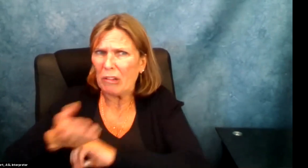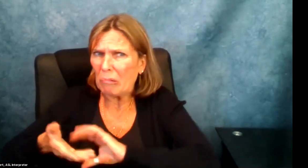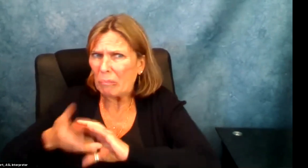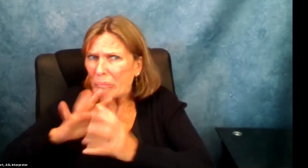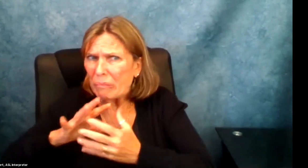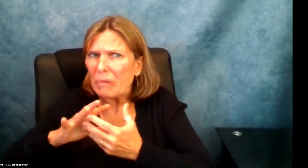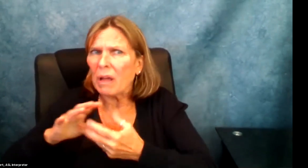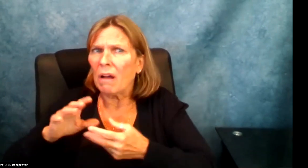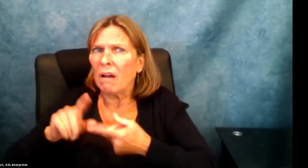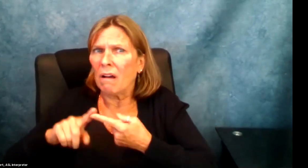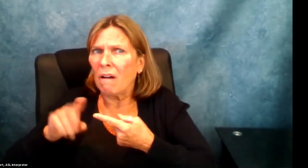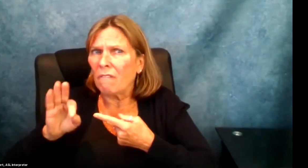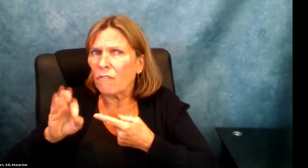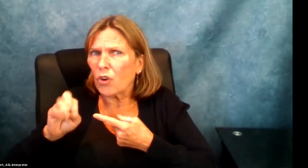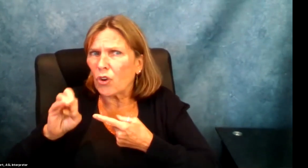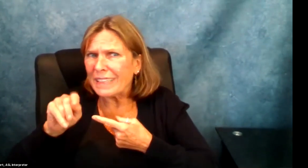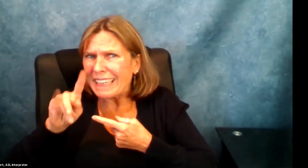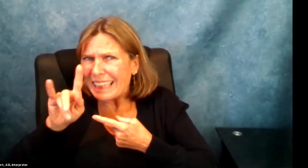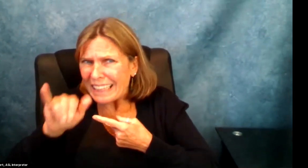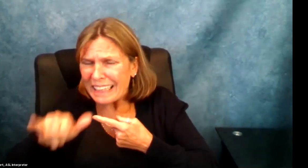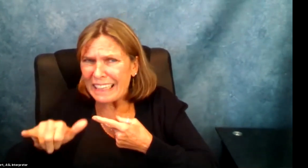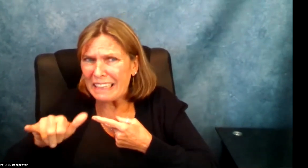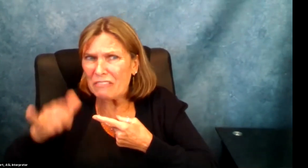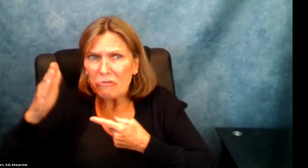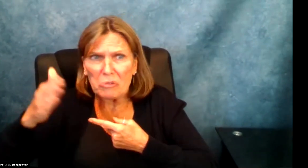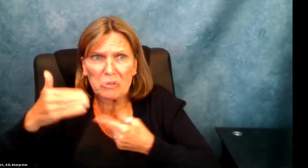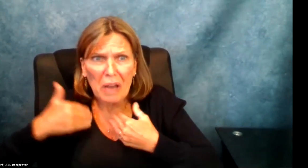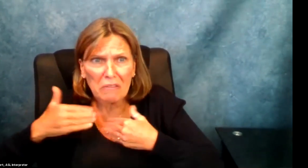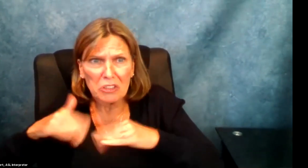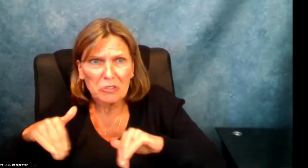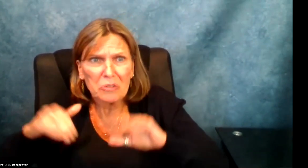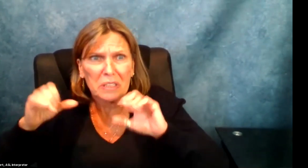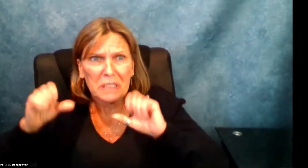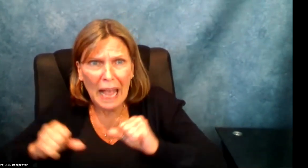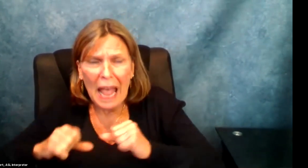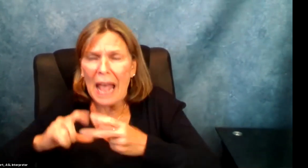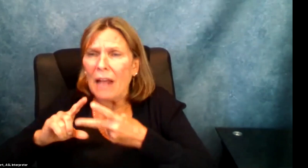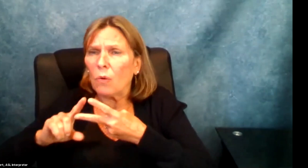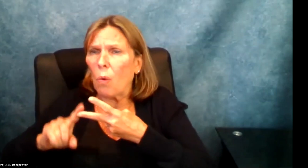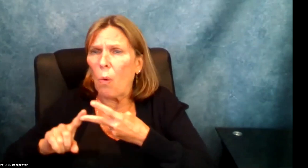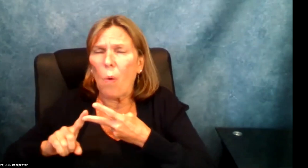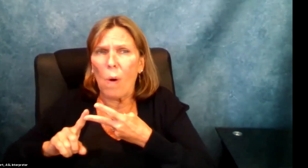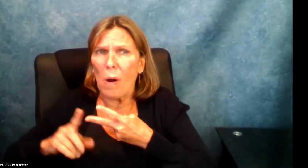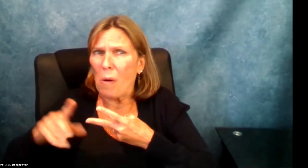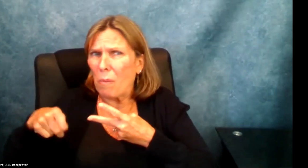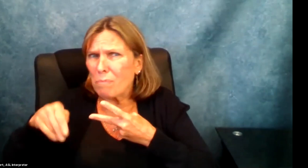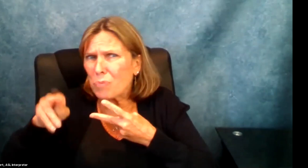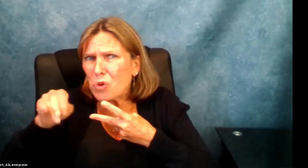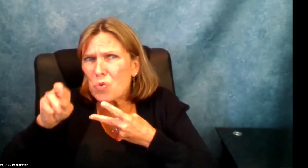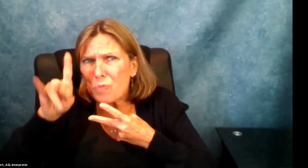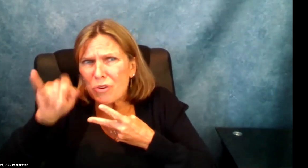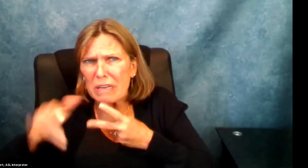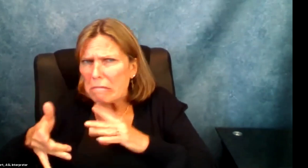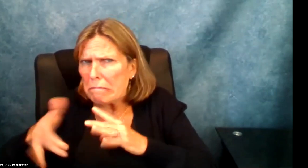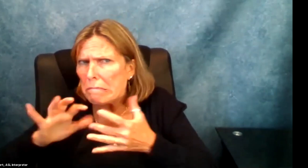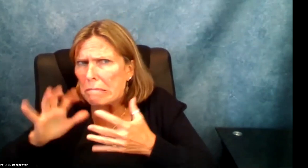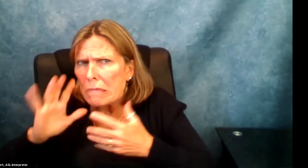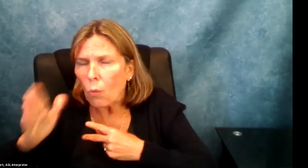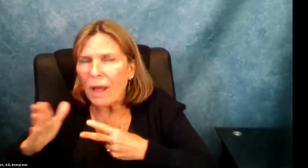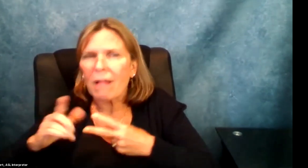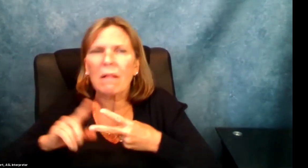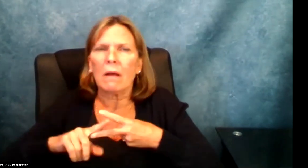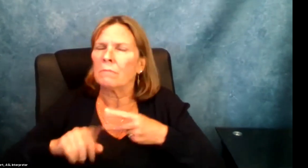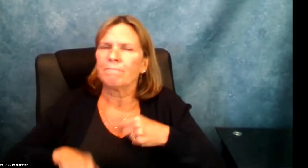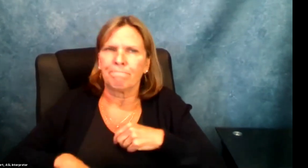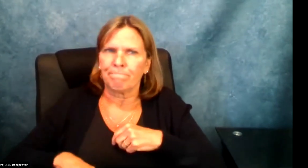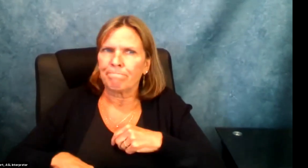And so I will say that other vaccines that we've had in place that we give to this age group that we've been giving for years and years and years